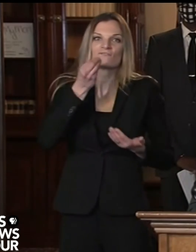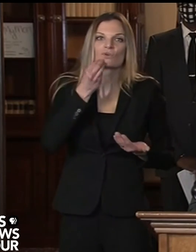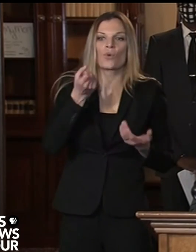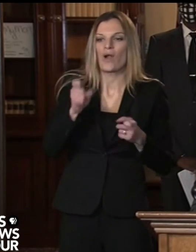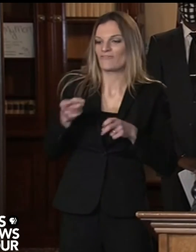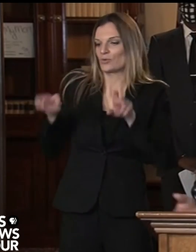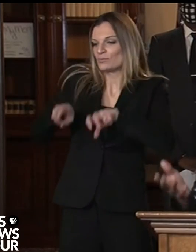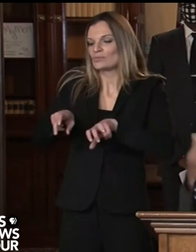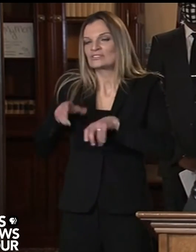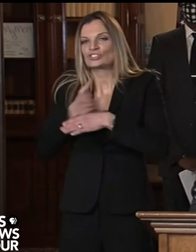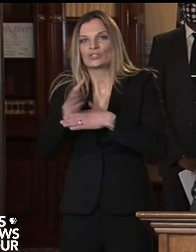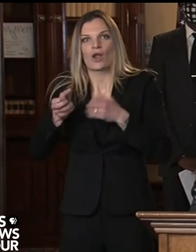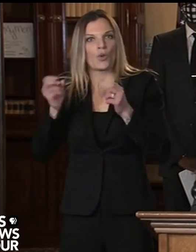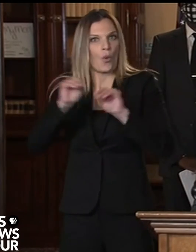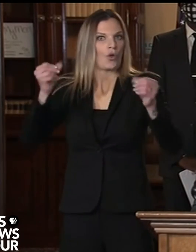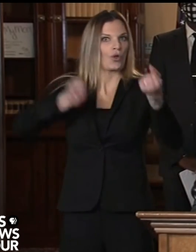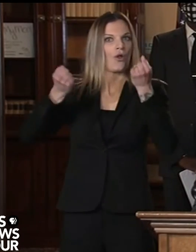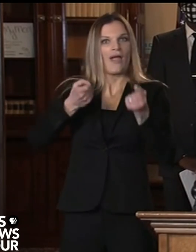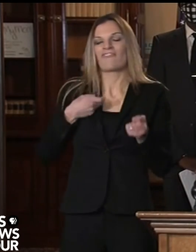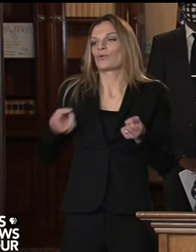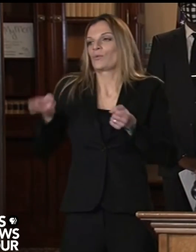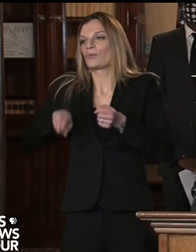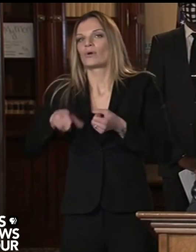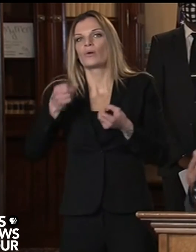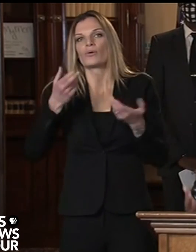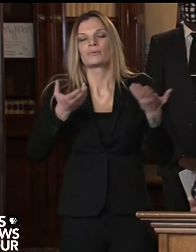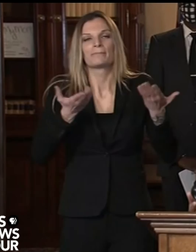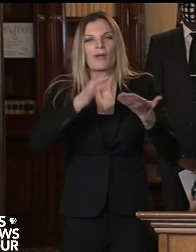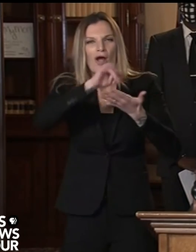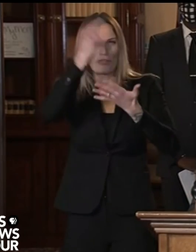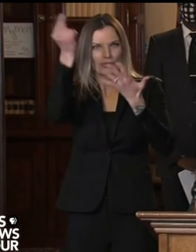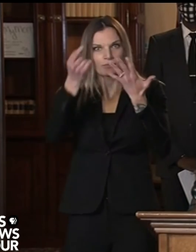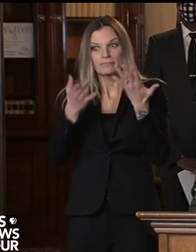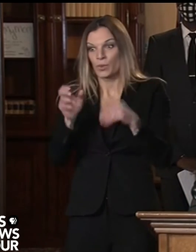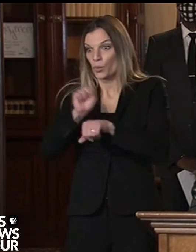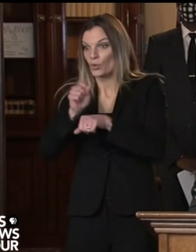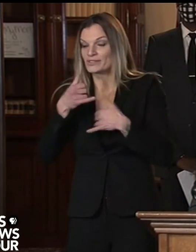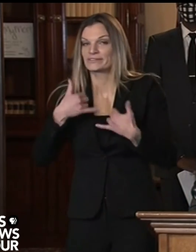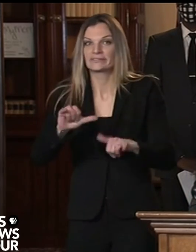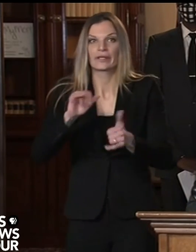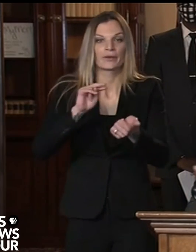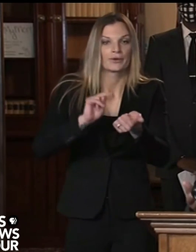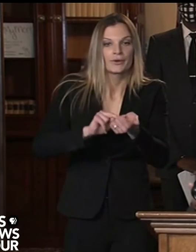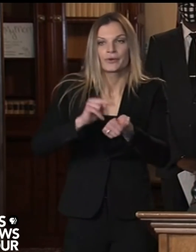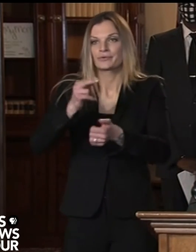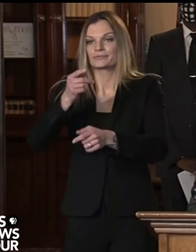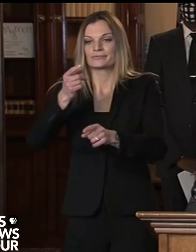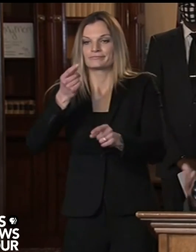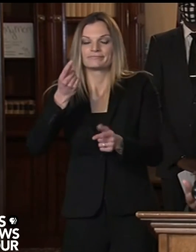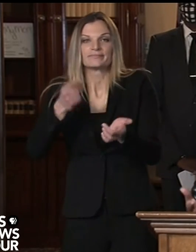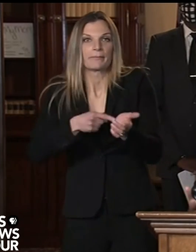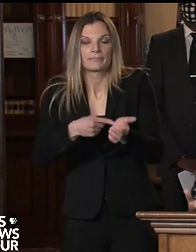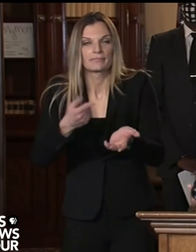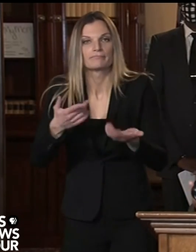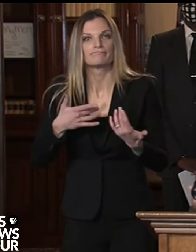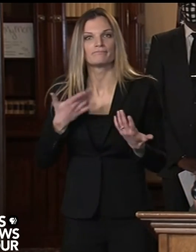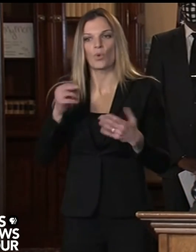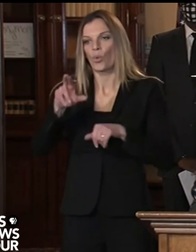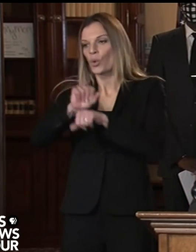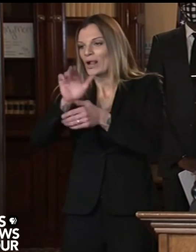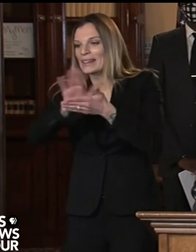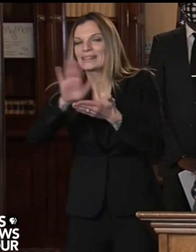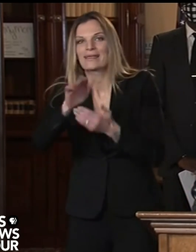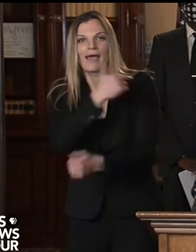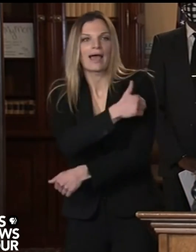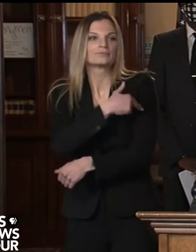and couldn't have delivery service. Or maybe they were frontline workers who sometimes tend to not make as much money,